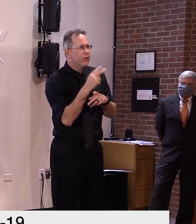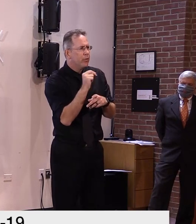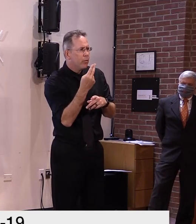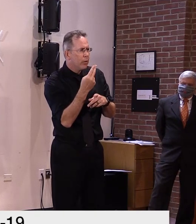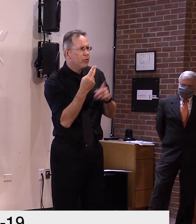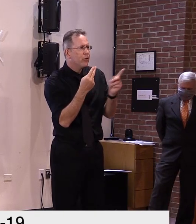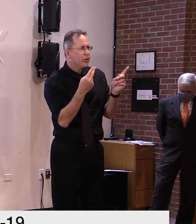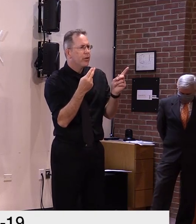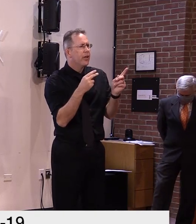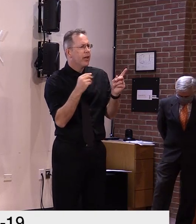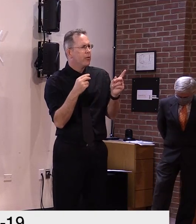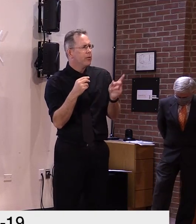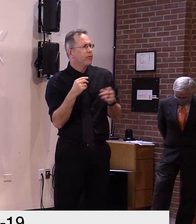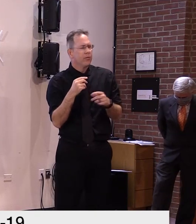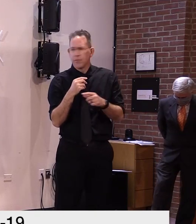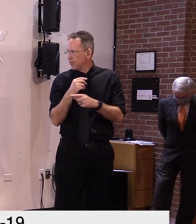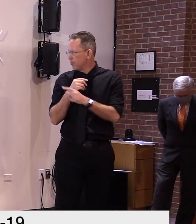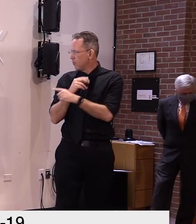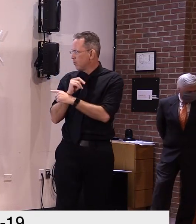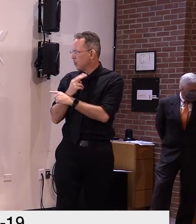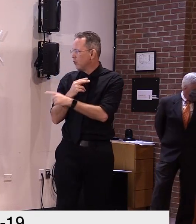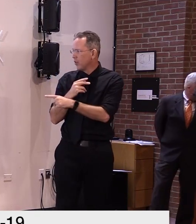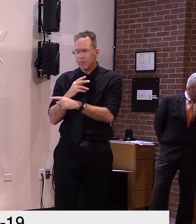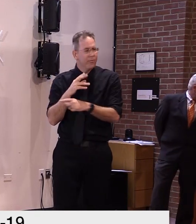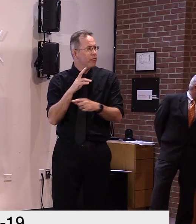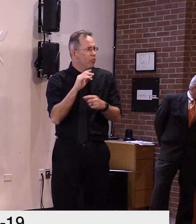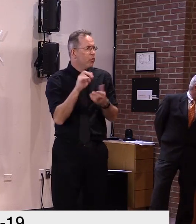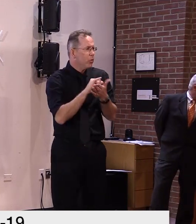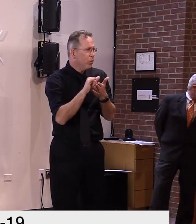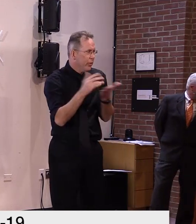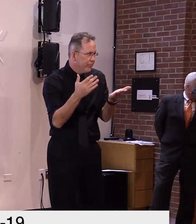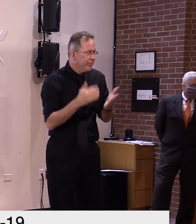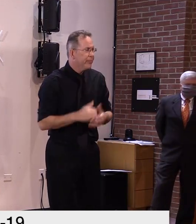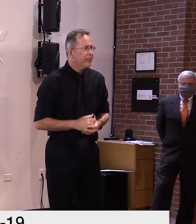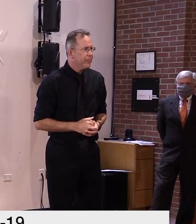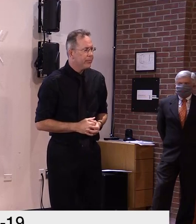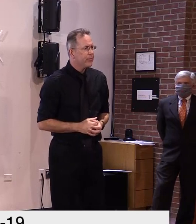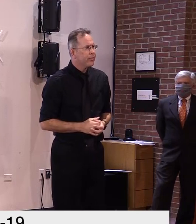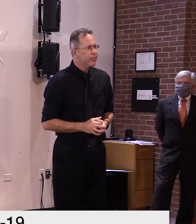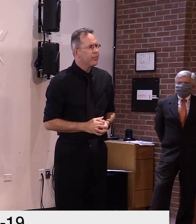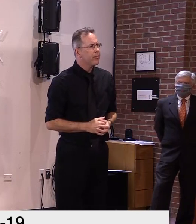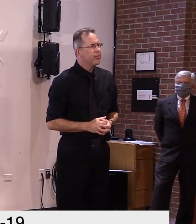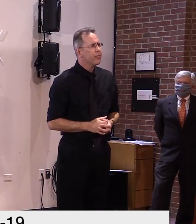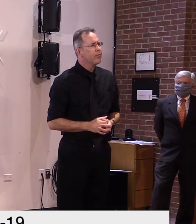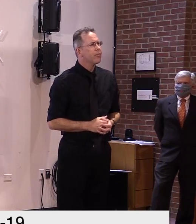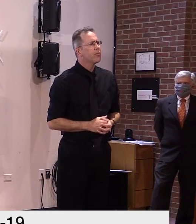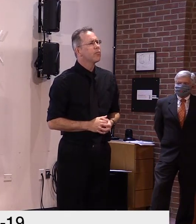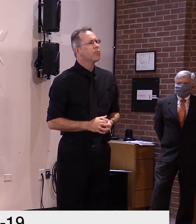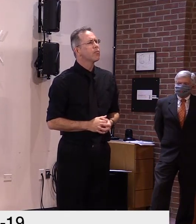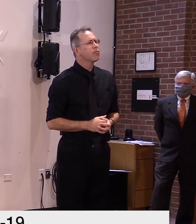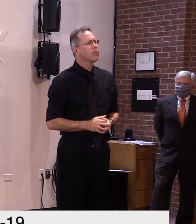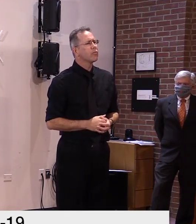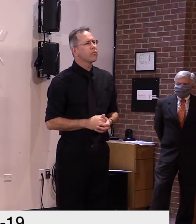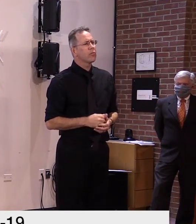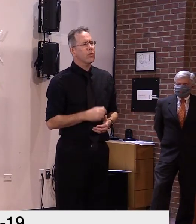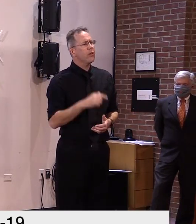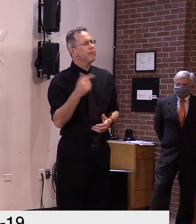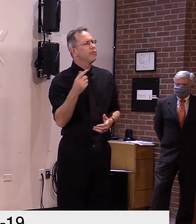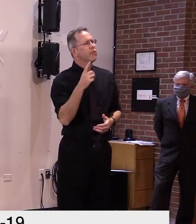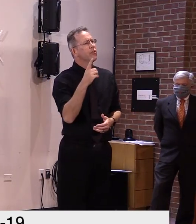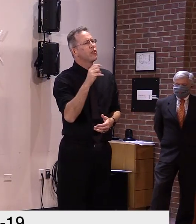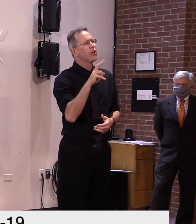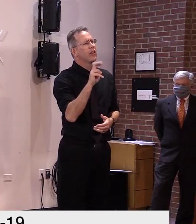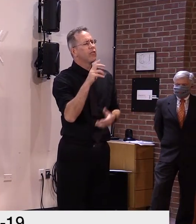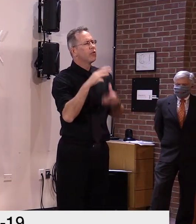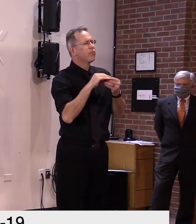any cross-county or cross-state travel. So with that, I will turn it over to Dr. Levine.